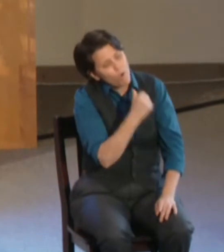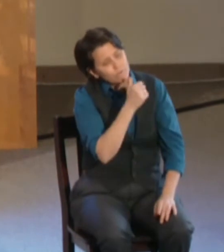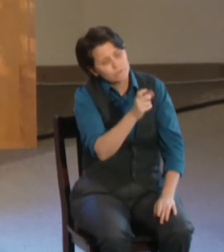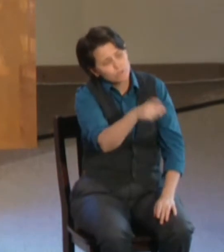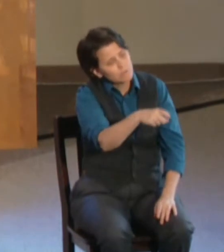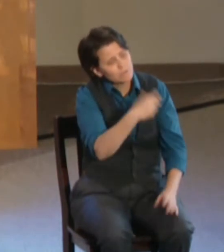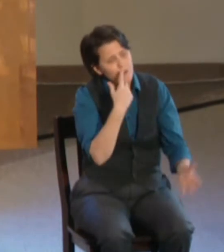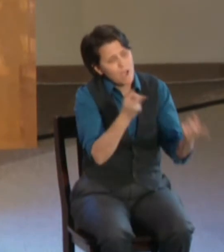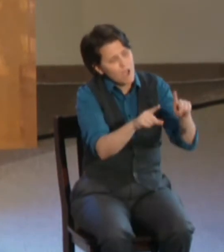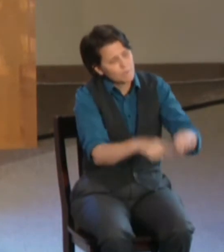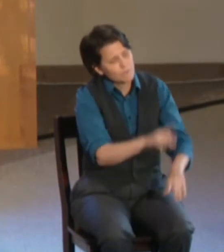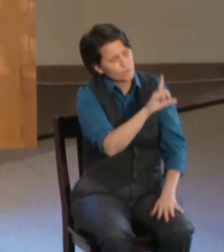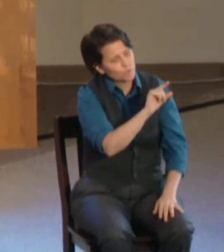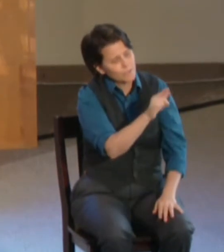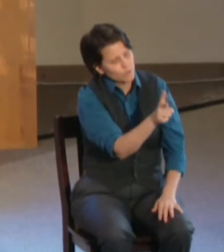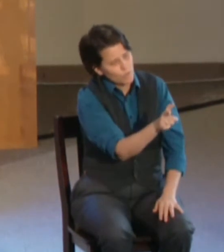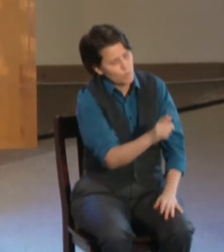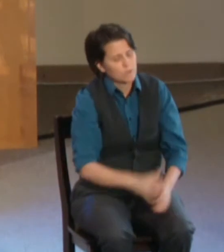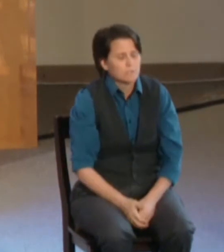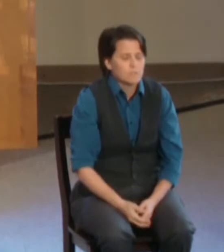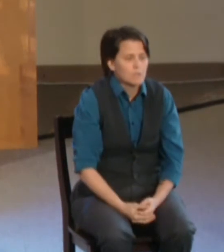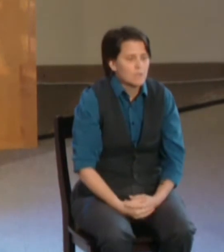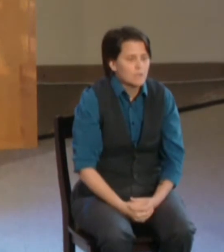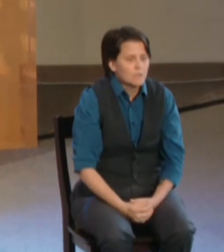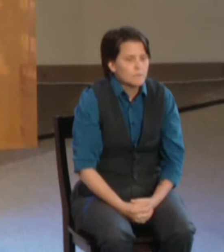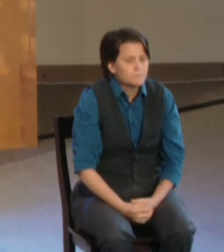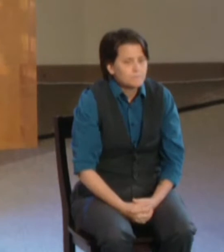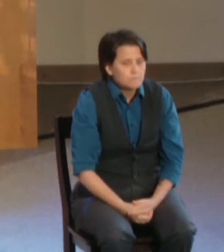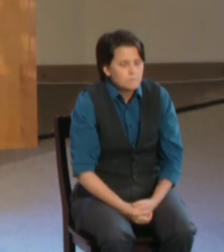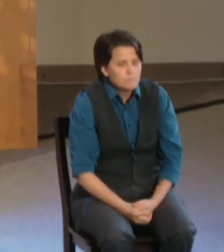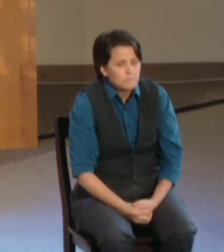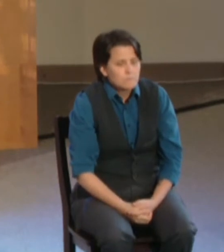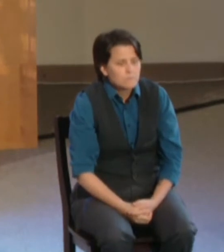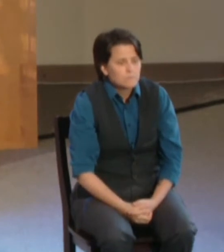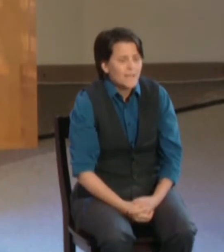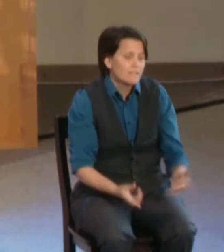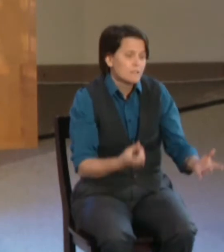2021. And then perhaps offer up an affirmative prayer.